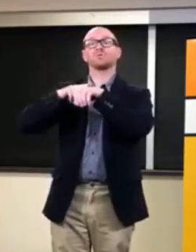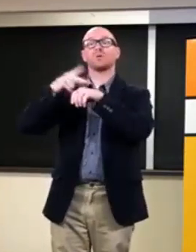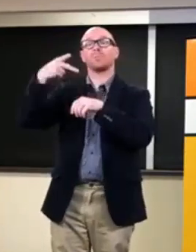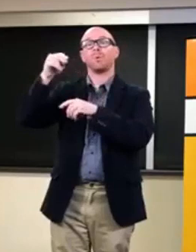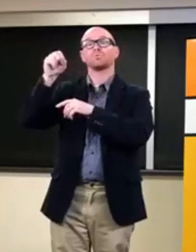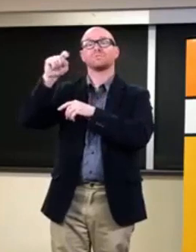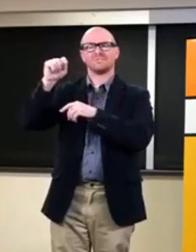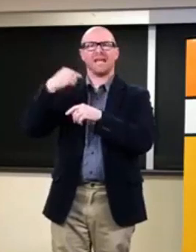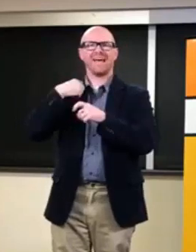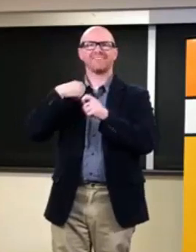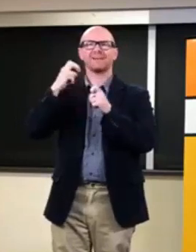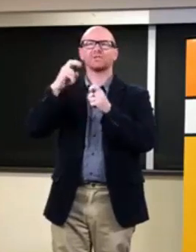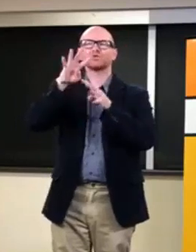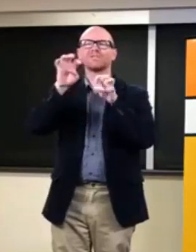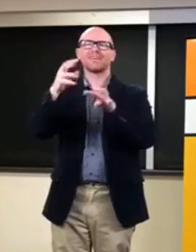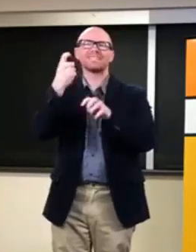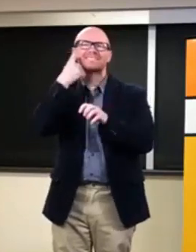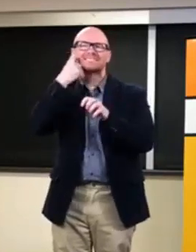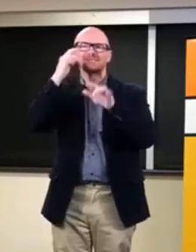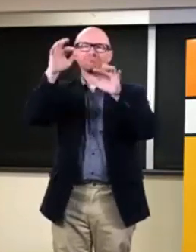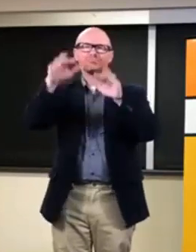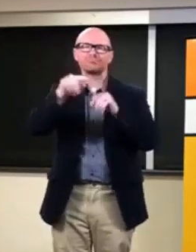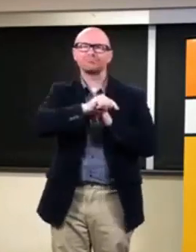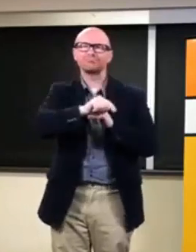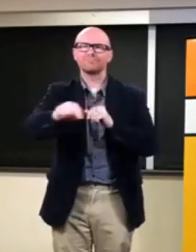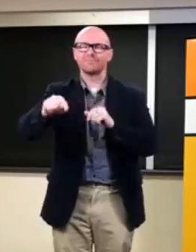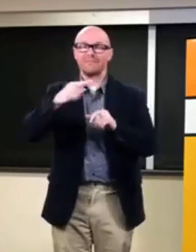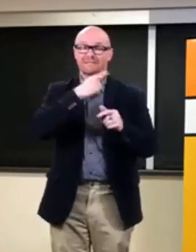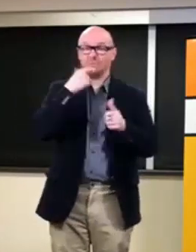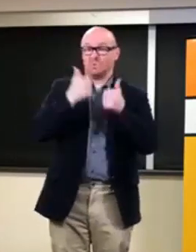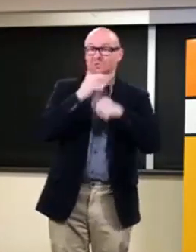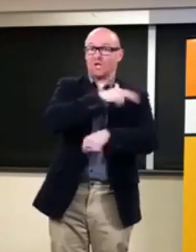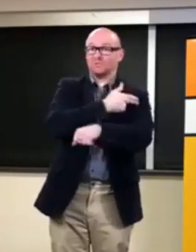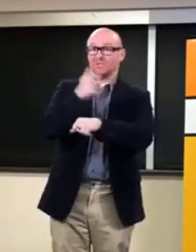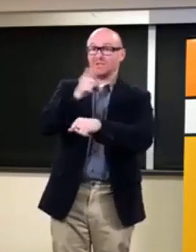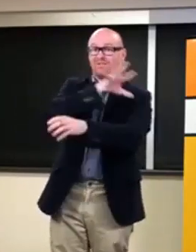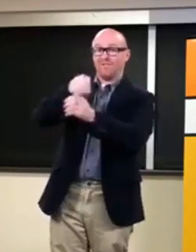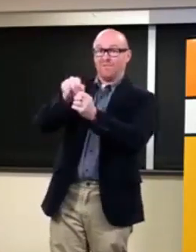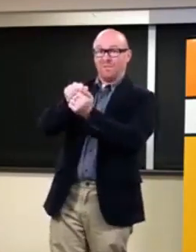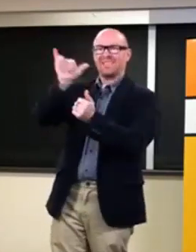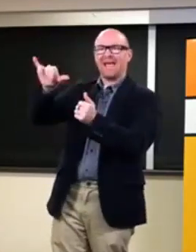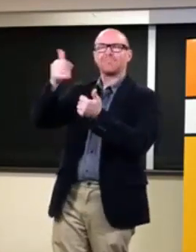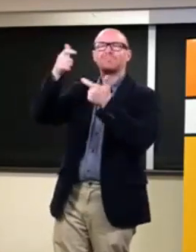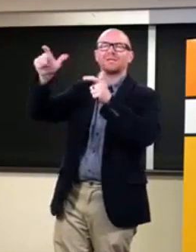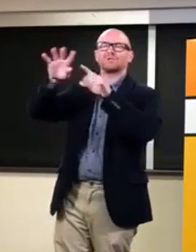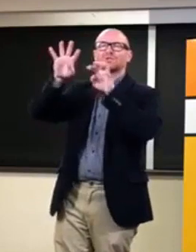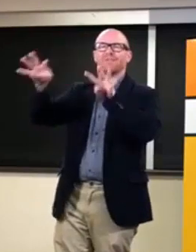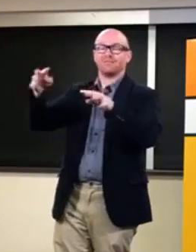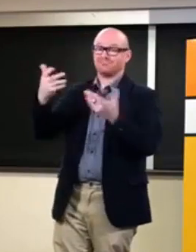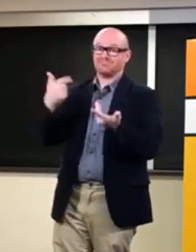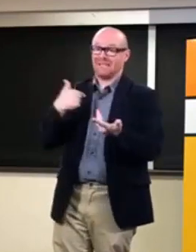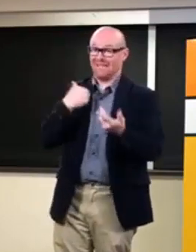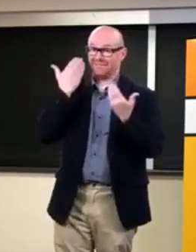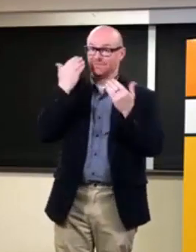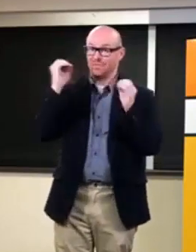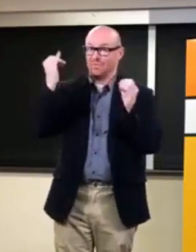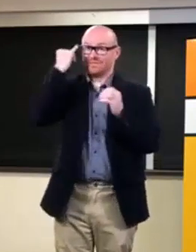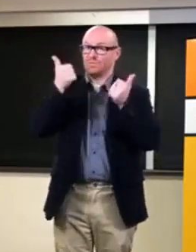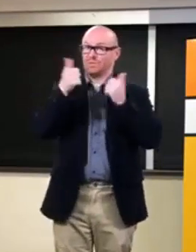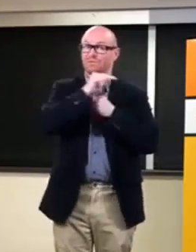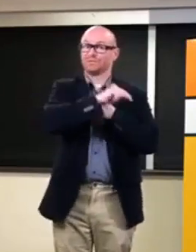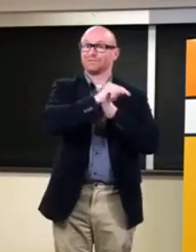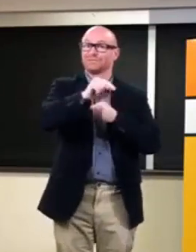so the question is, am I aware of which hospitals in Utah were part of a national survey on COVID-19? And no, I'm not aware of which